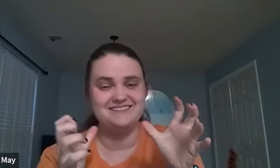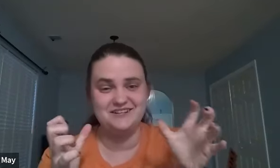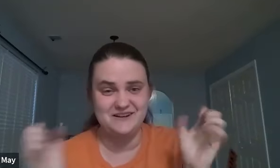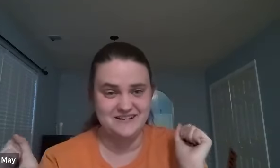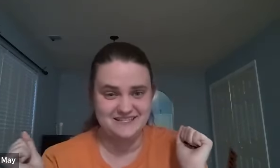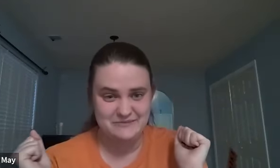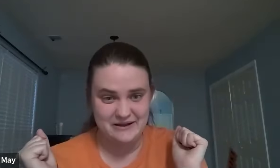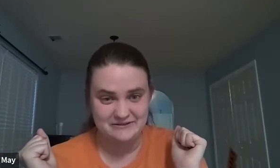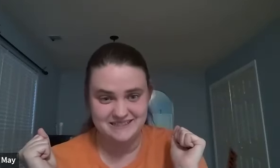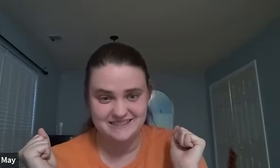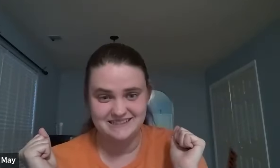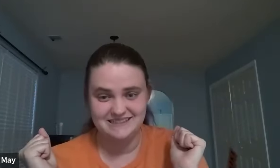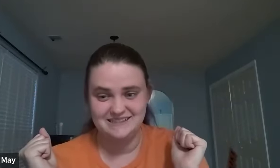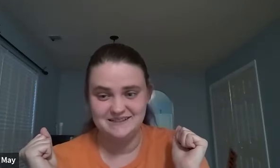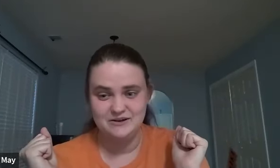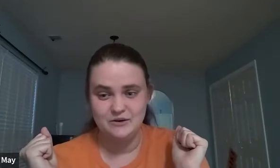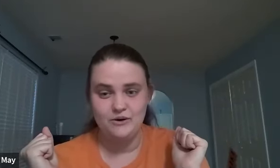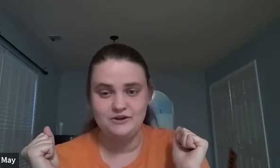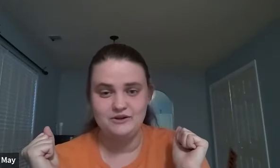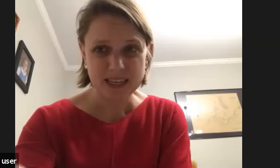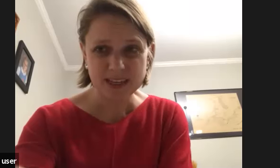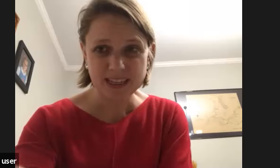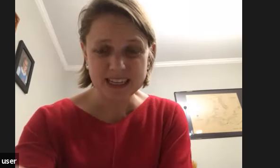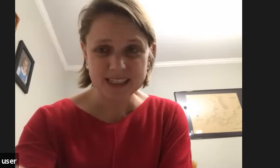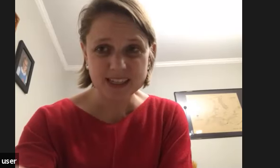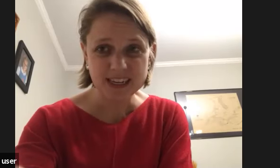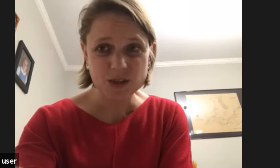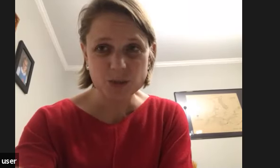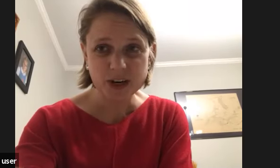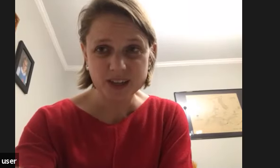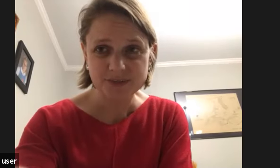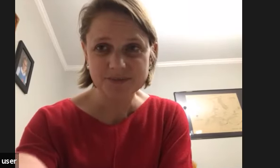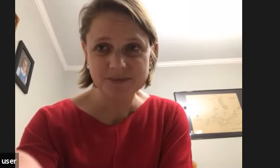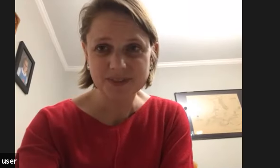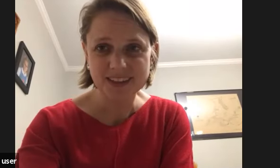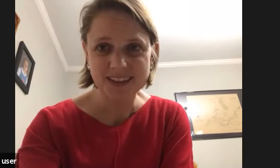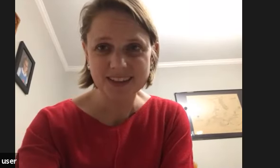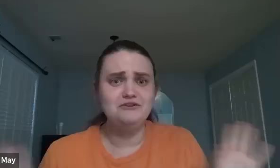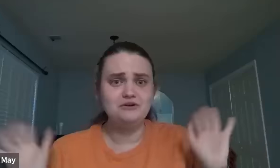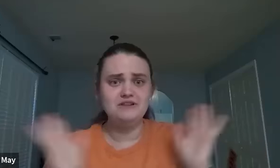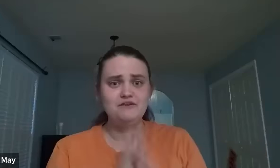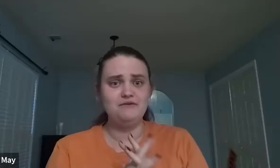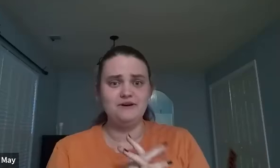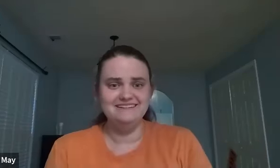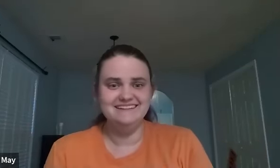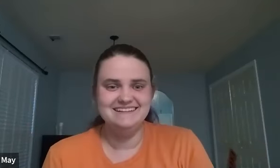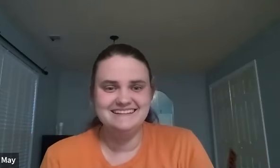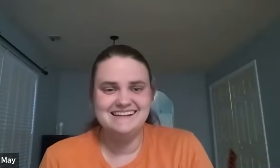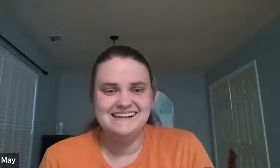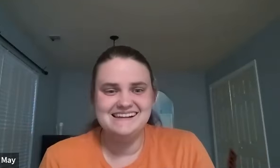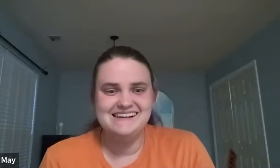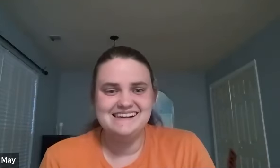are curious about? Sorry, the list. Can I do two more? Oh my gosh, yeah, no, totally, go for it. So upstairs,